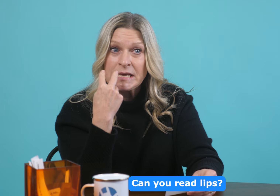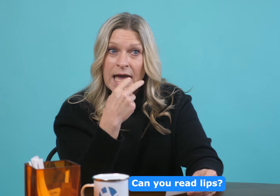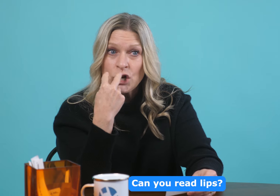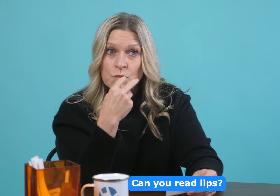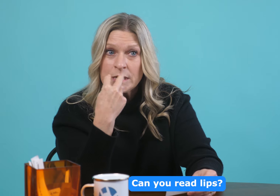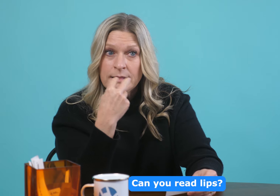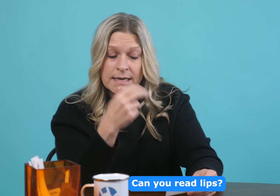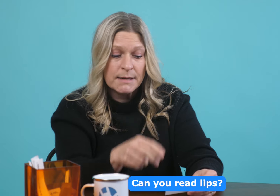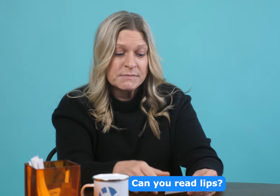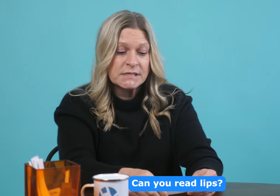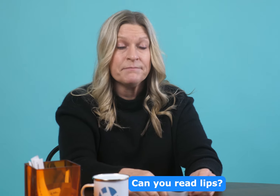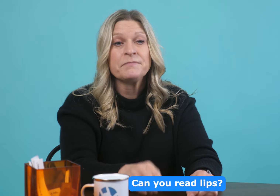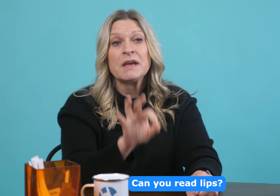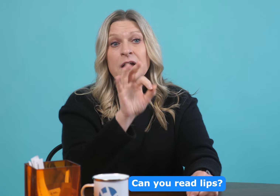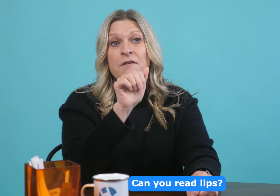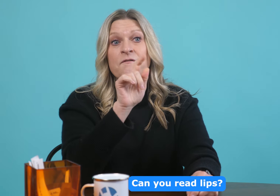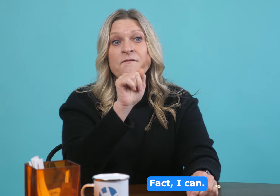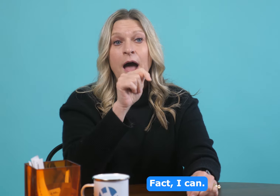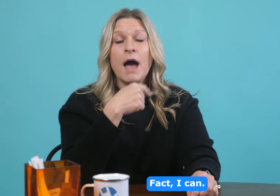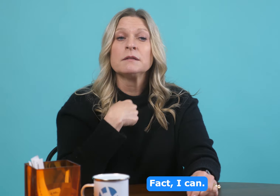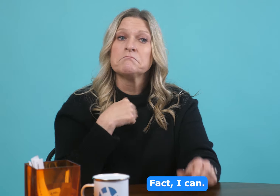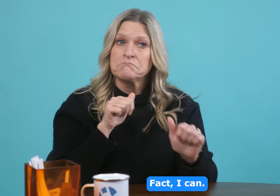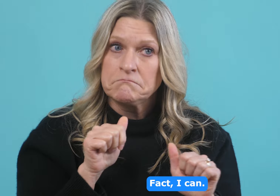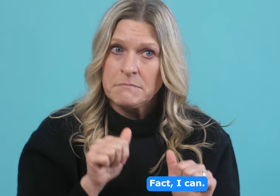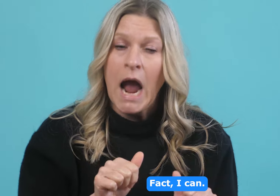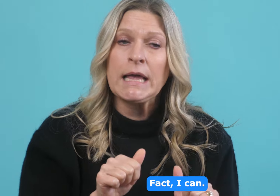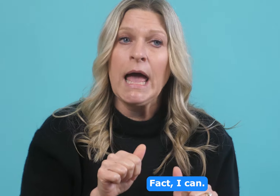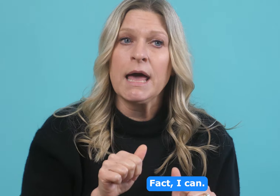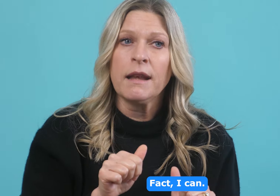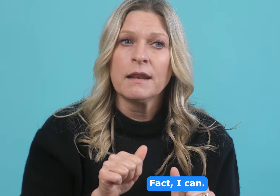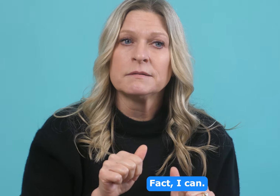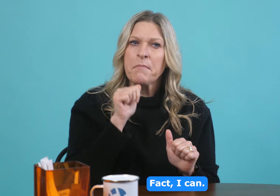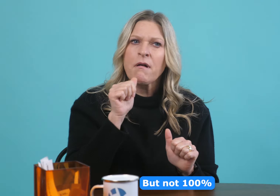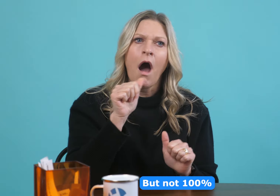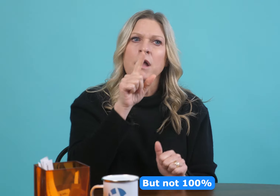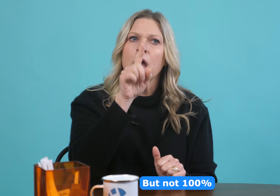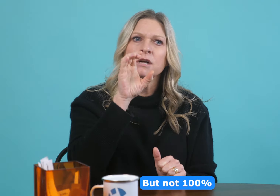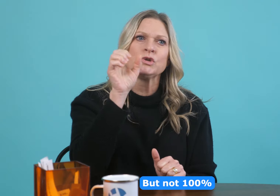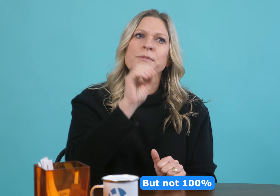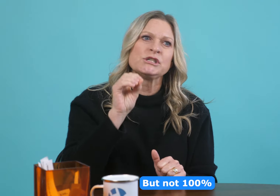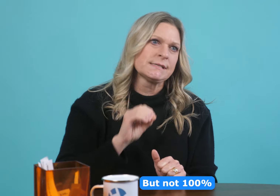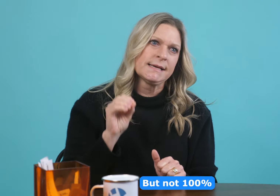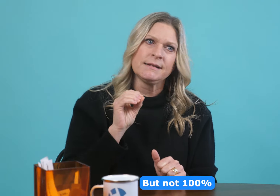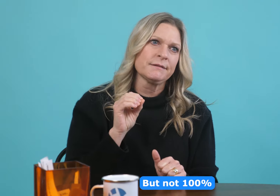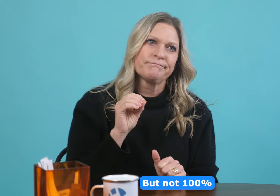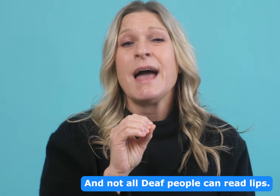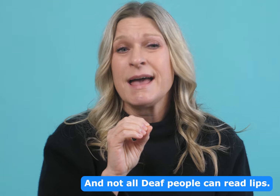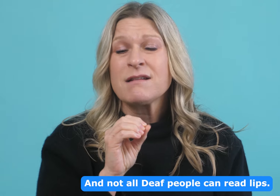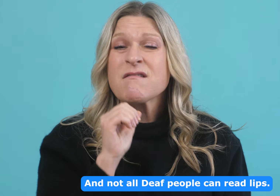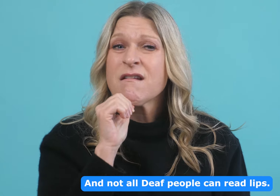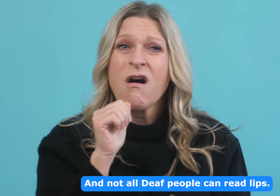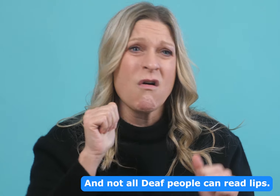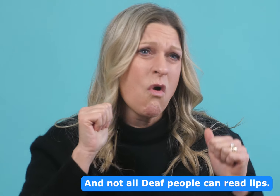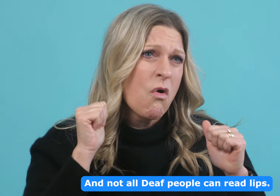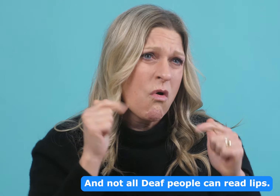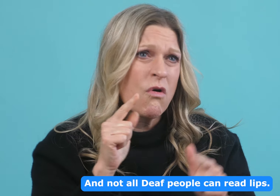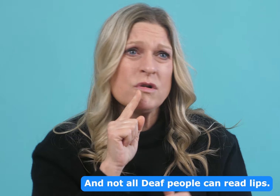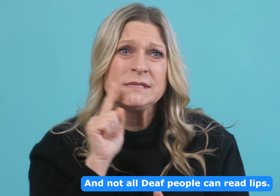Can you read lips? Pat, I can, but not 100%. And not all